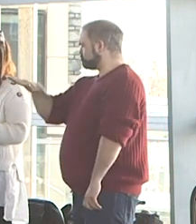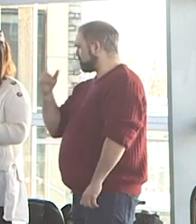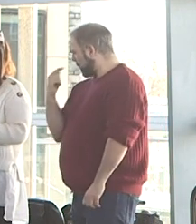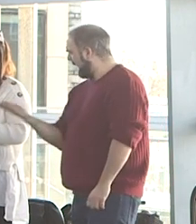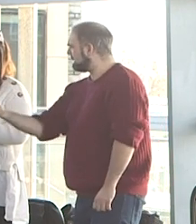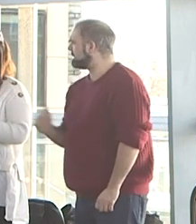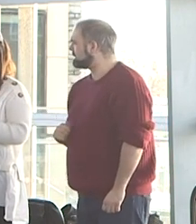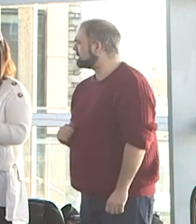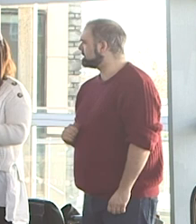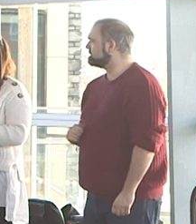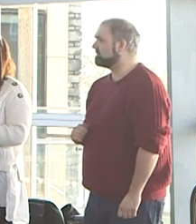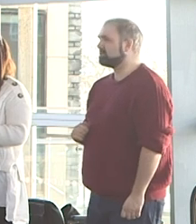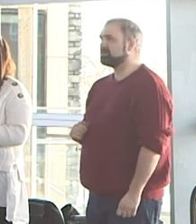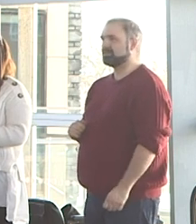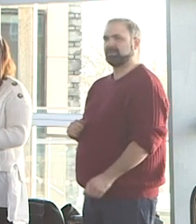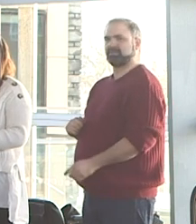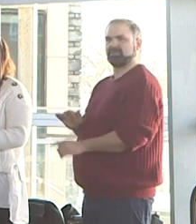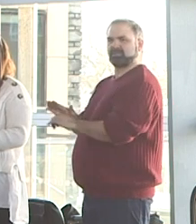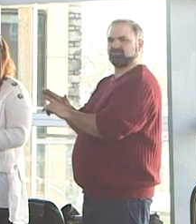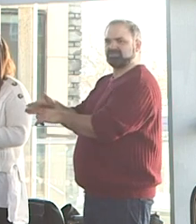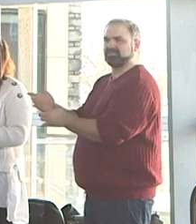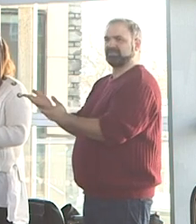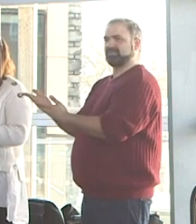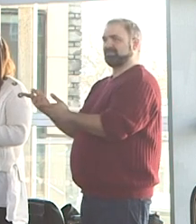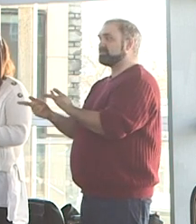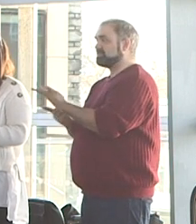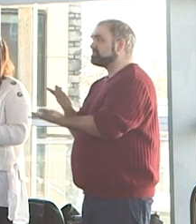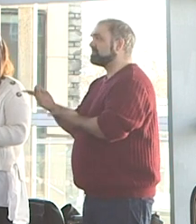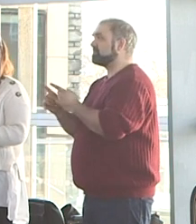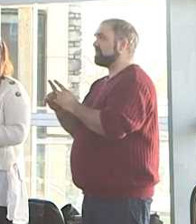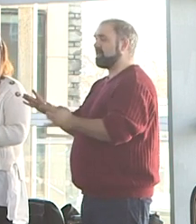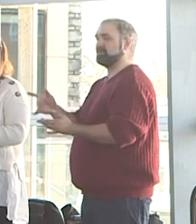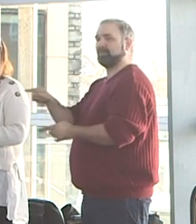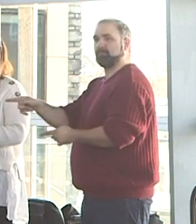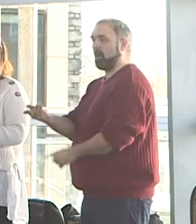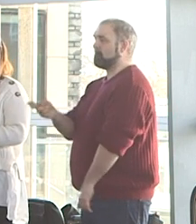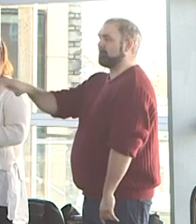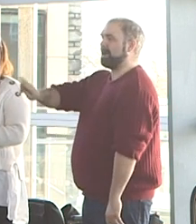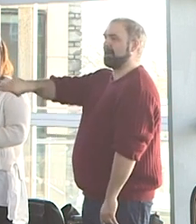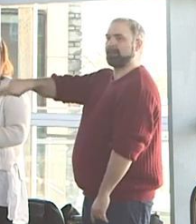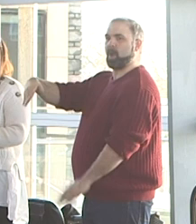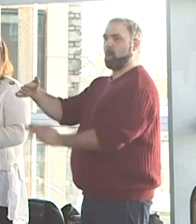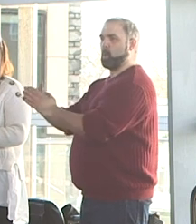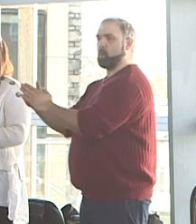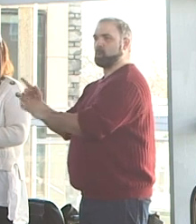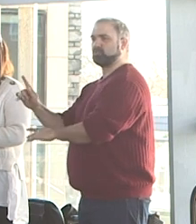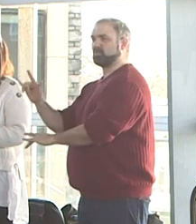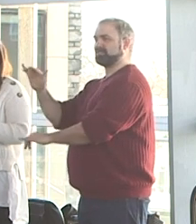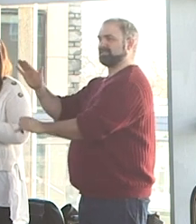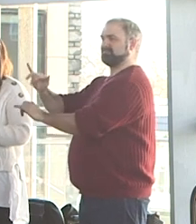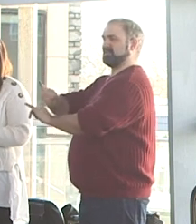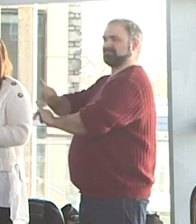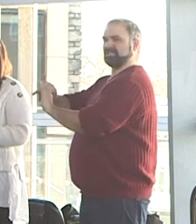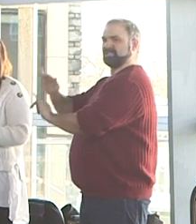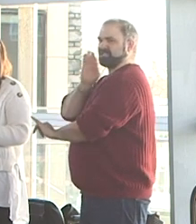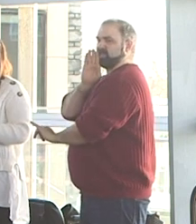is being discreet. And this is how a lot of people are being sent back home to very, very dangerous situations.